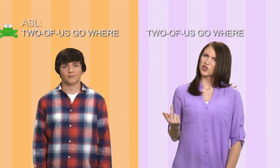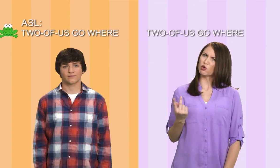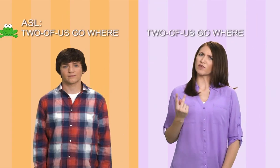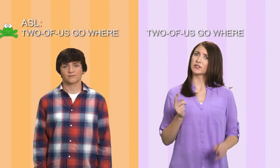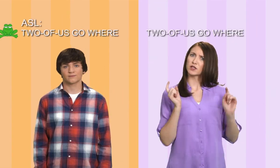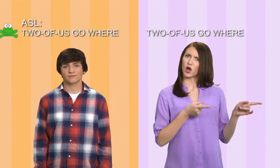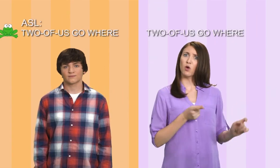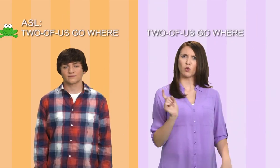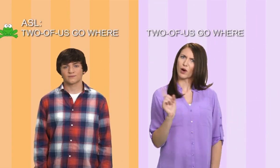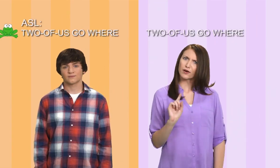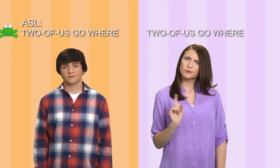Two of us go where?